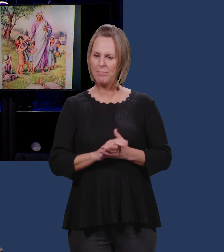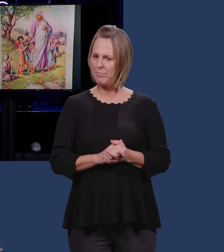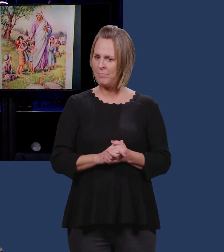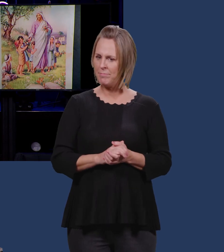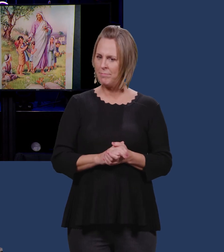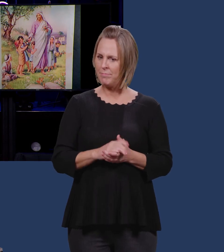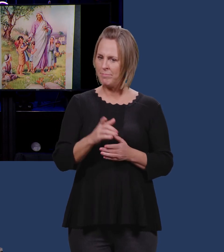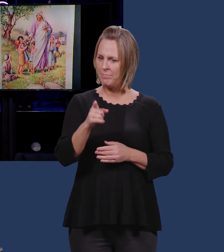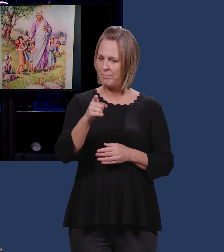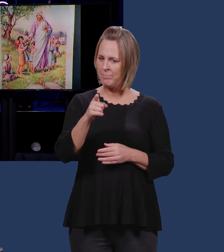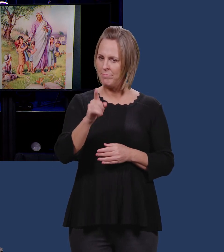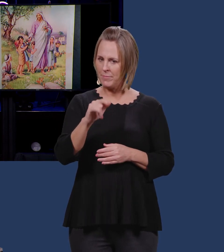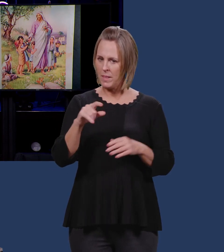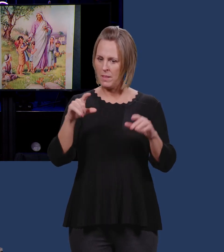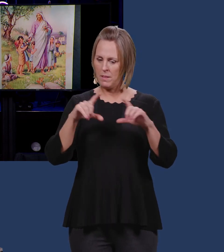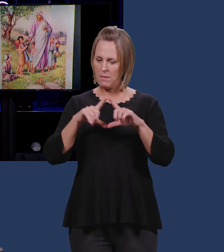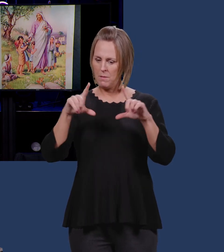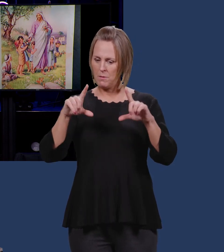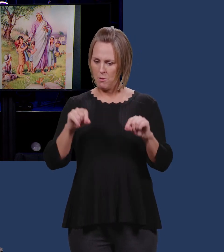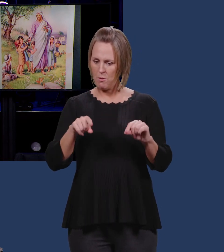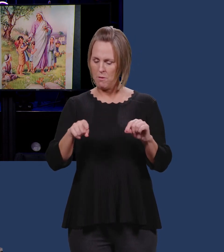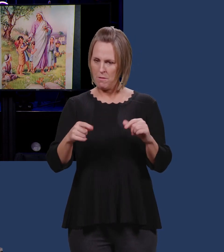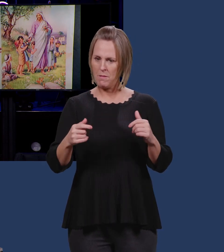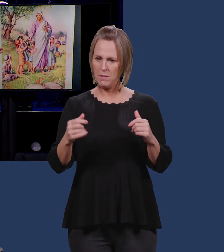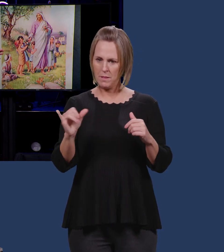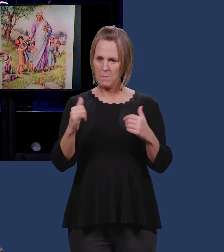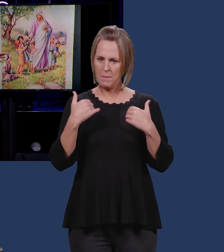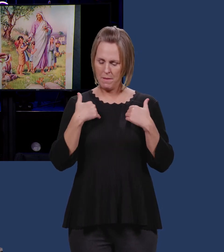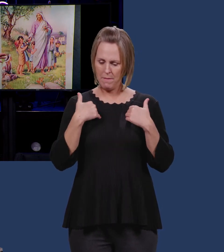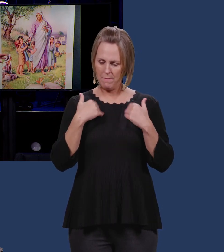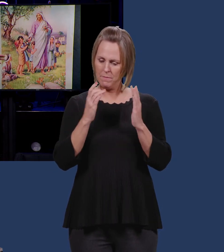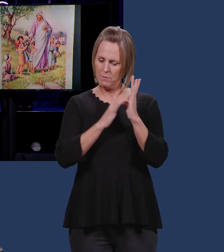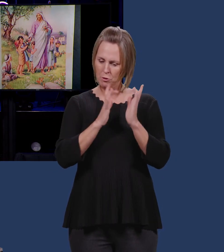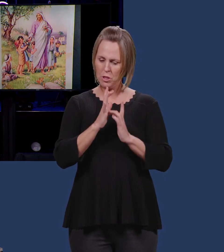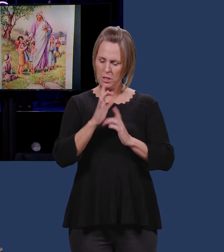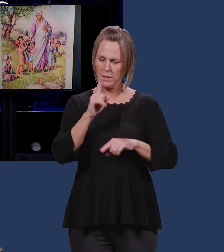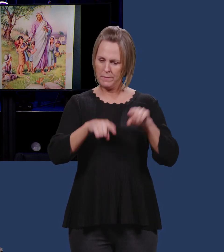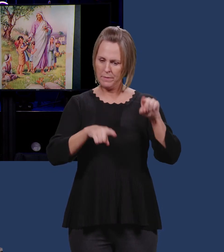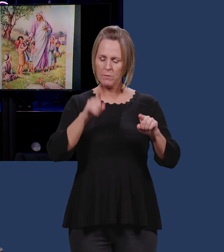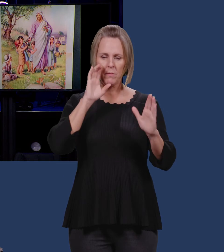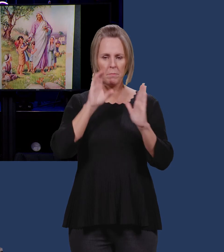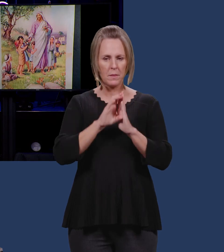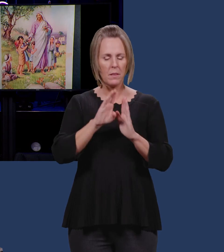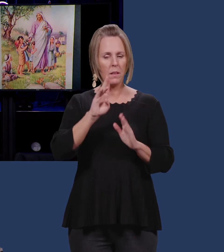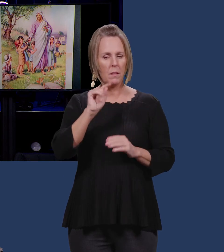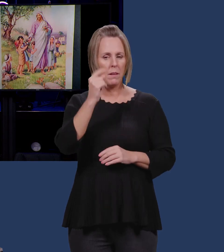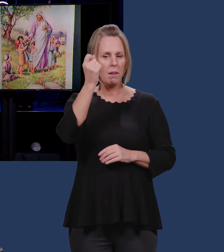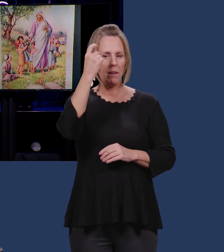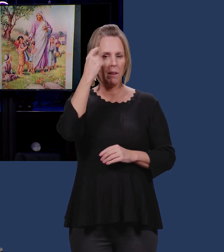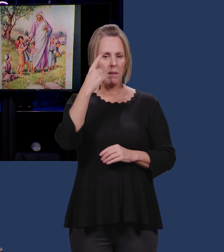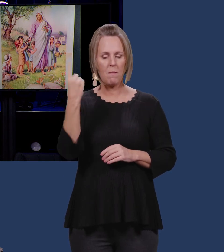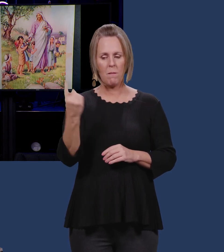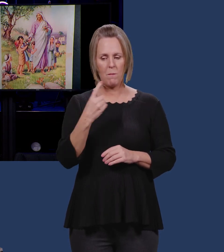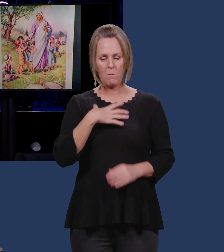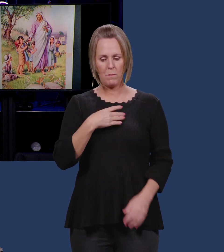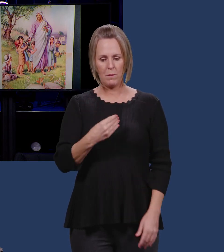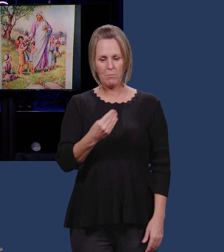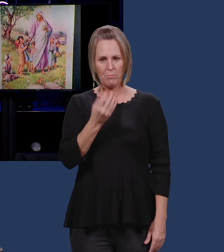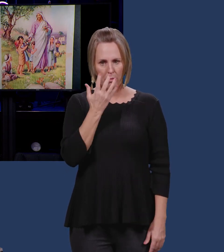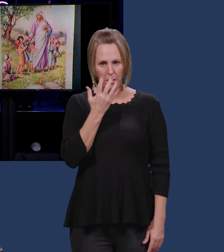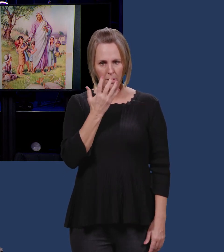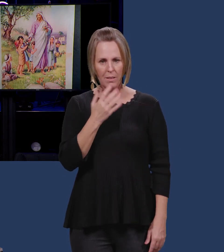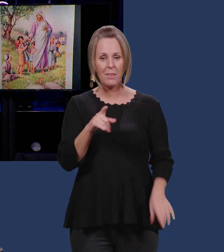These same cards had other pictures of Jesus, but he was always white. By the way, it also says, also had pictures of Adam and